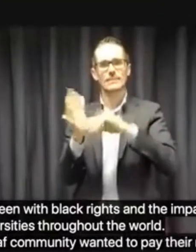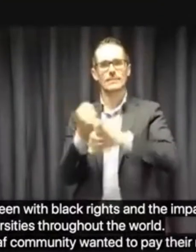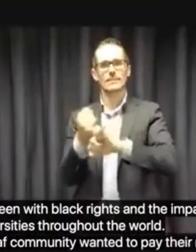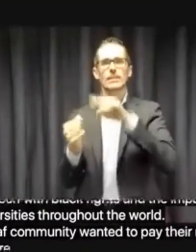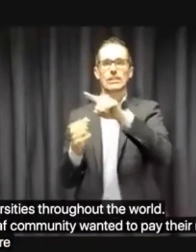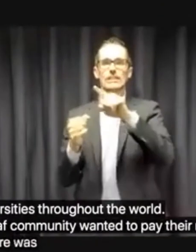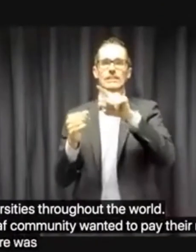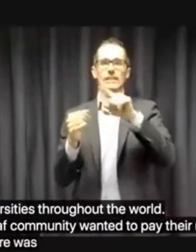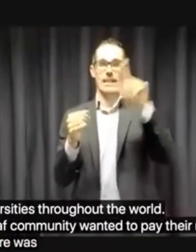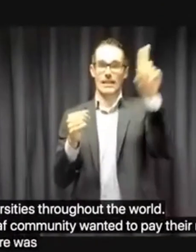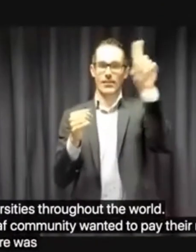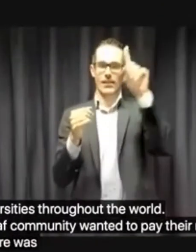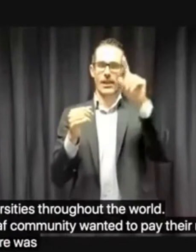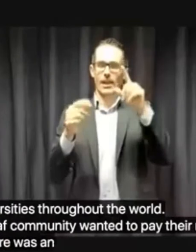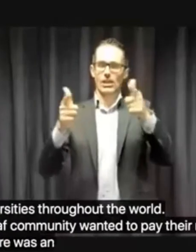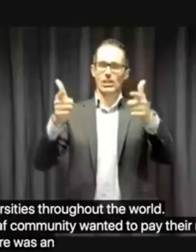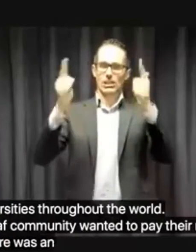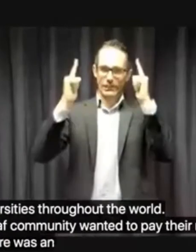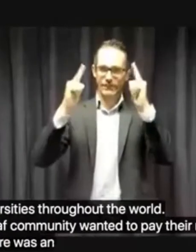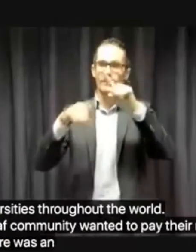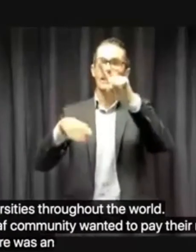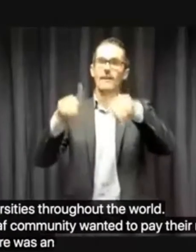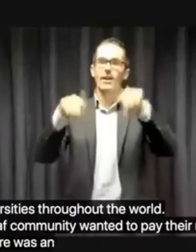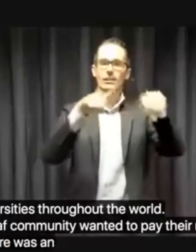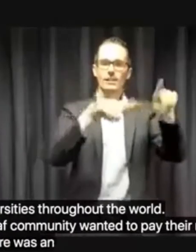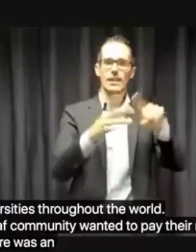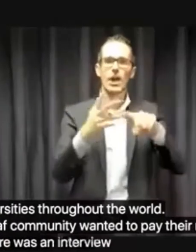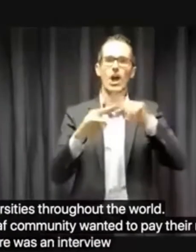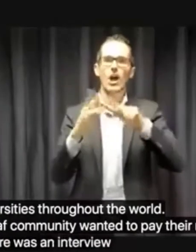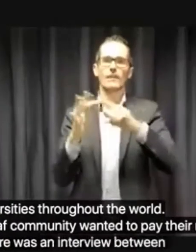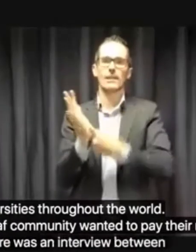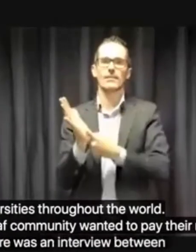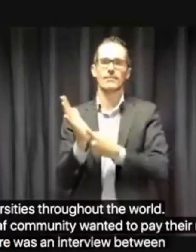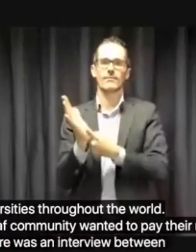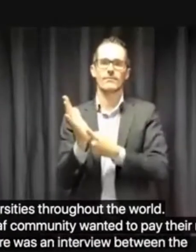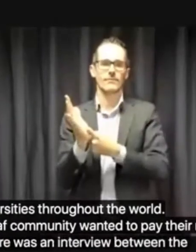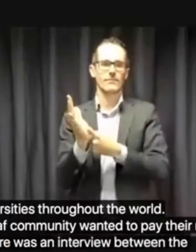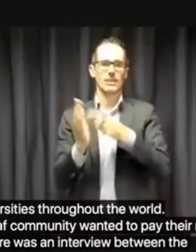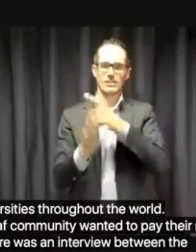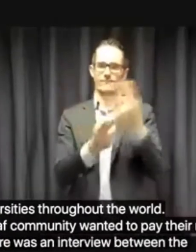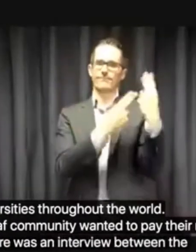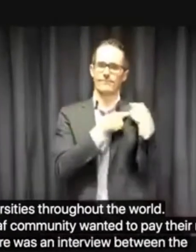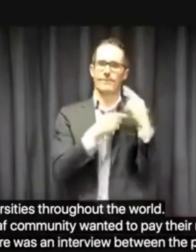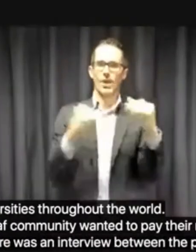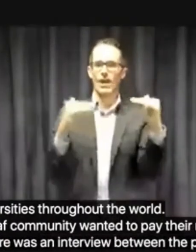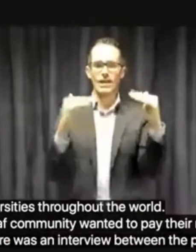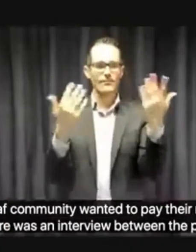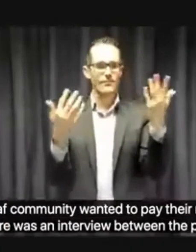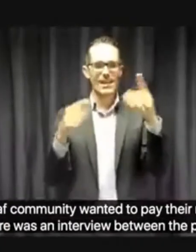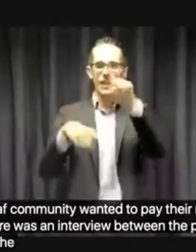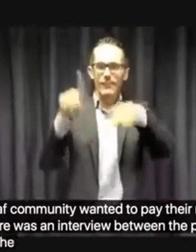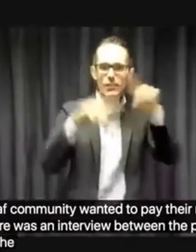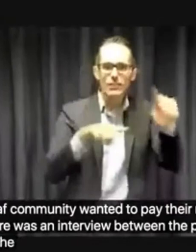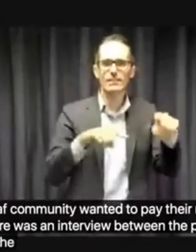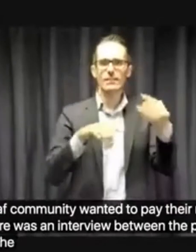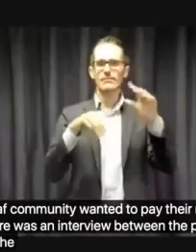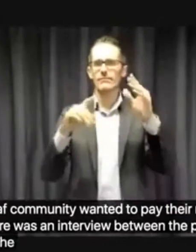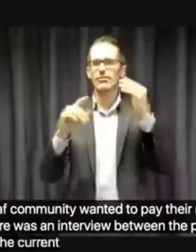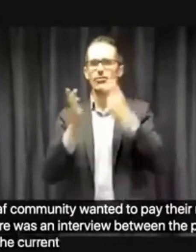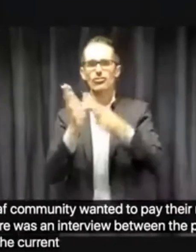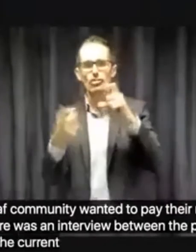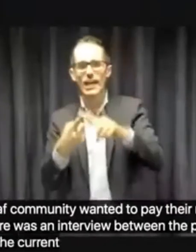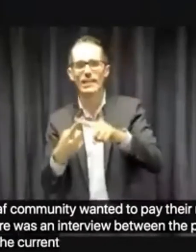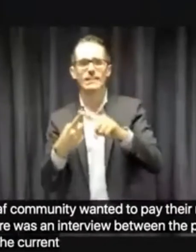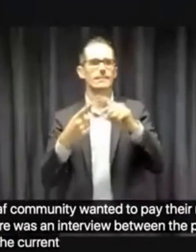Lorraine Sims, who's the current chief of diversity, the chief diversity officer. Is responsible